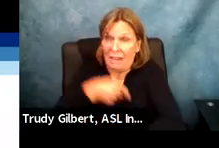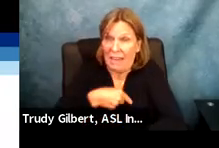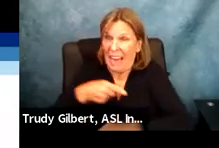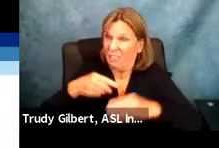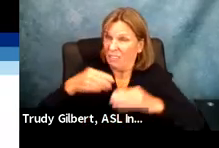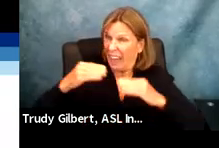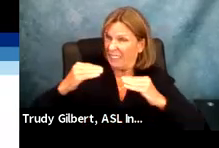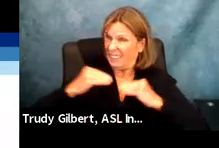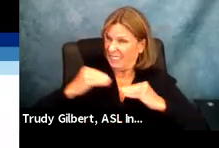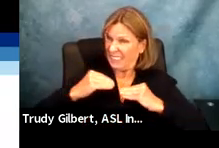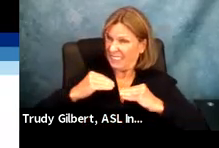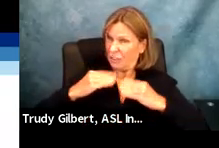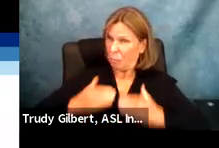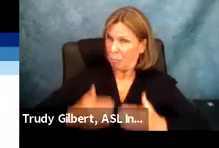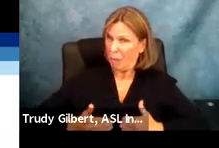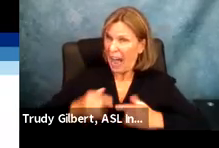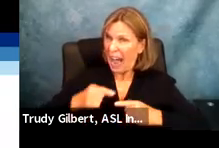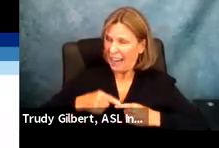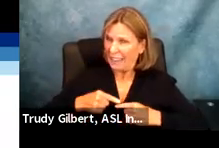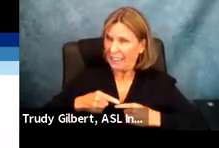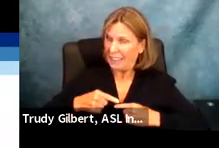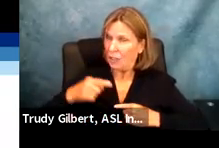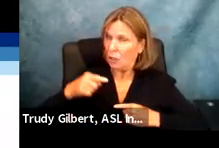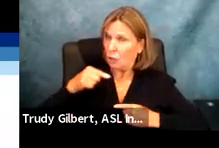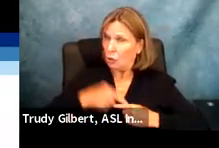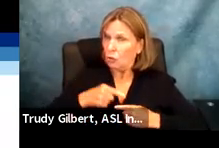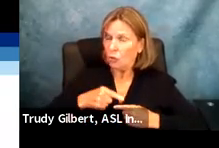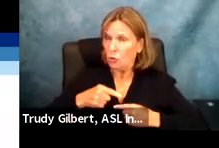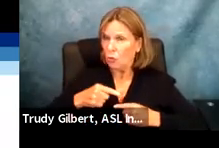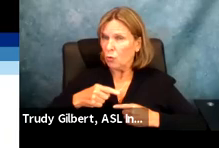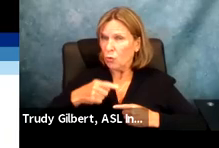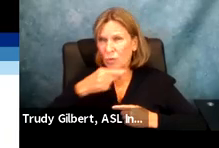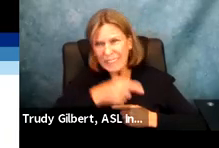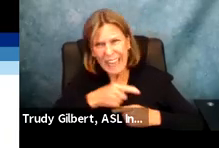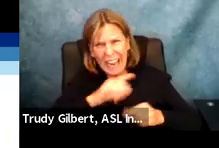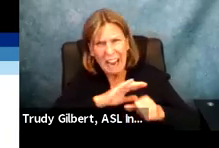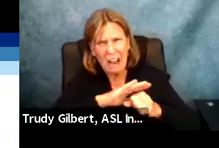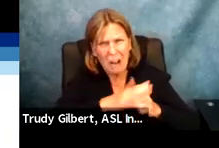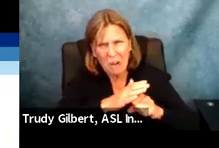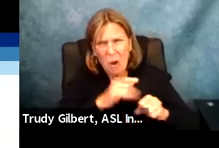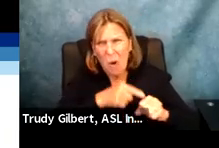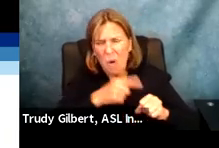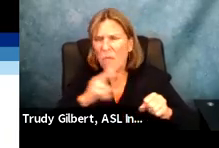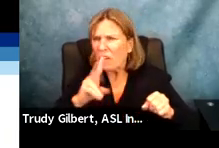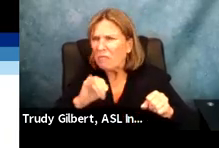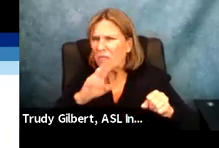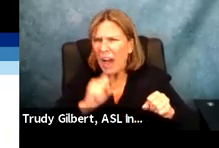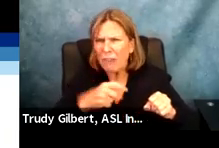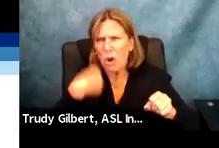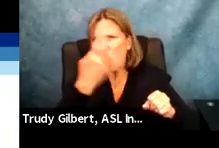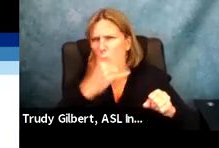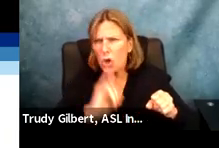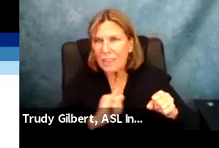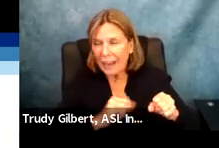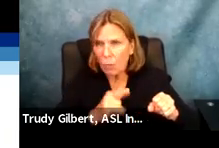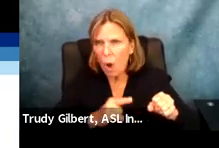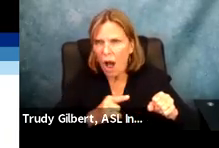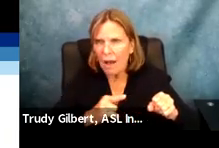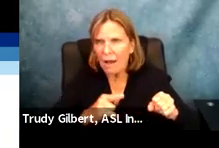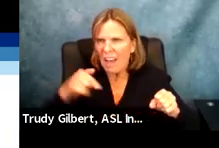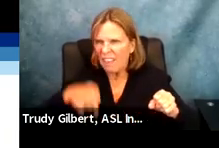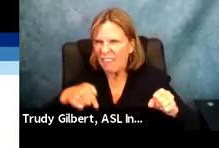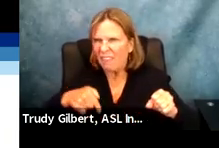looks like what's on the virus. So what do I mean by that? So when you get the vaccine,